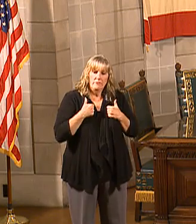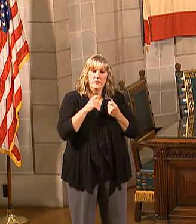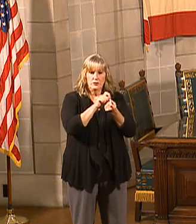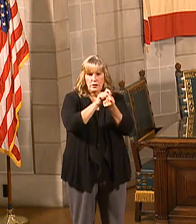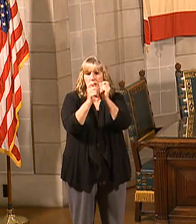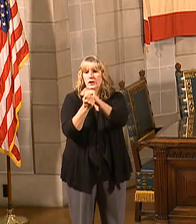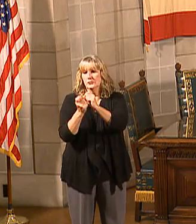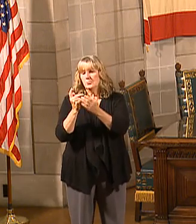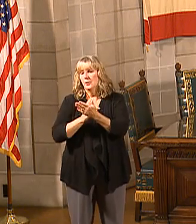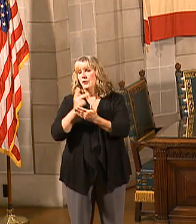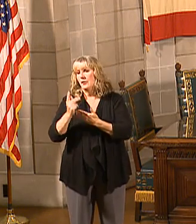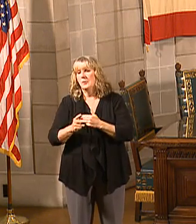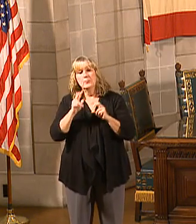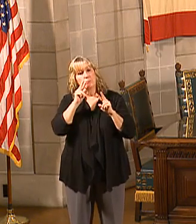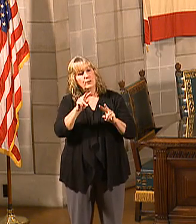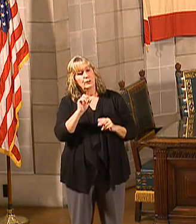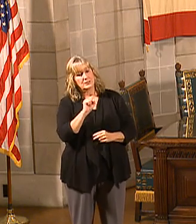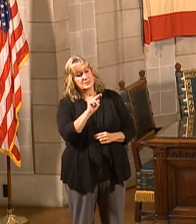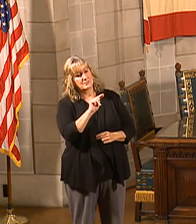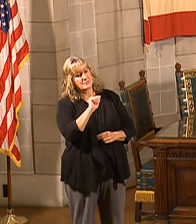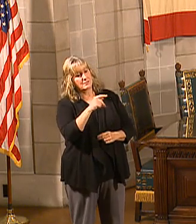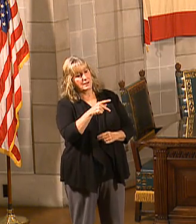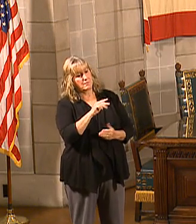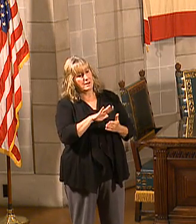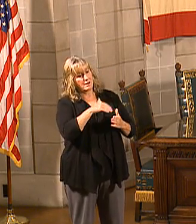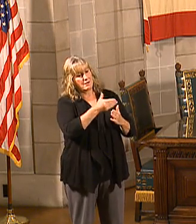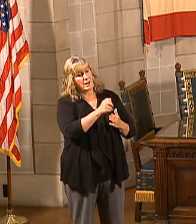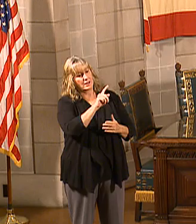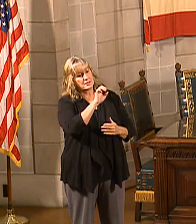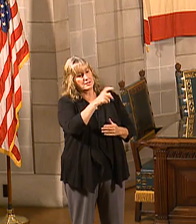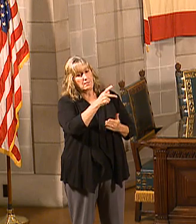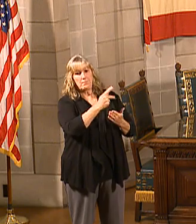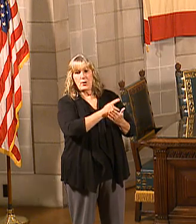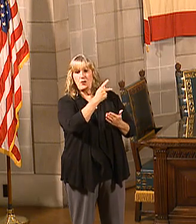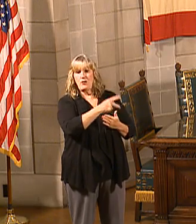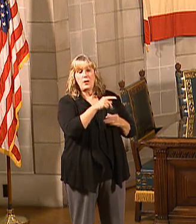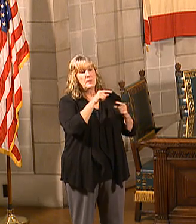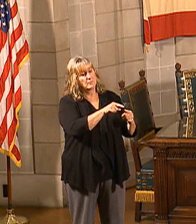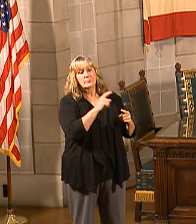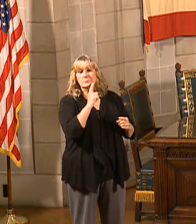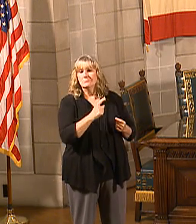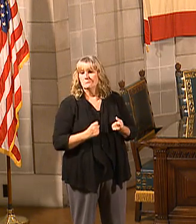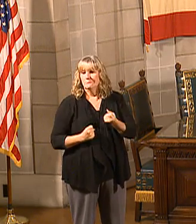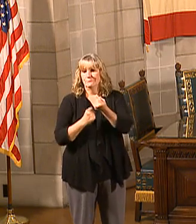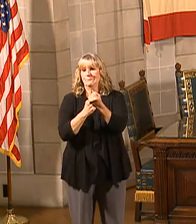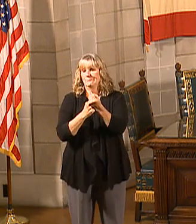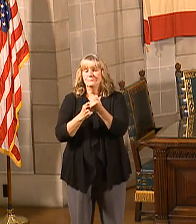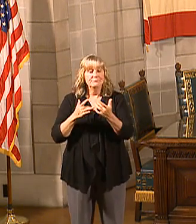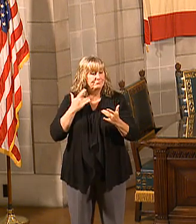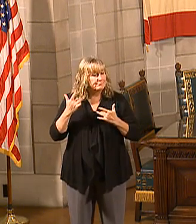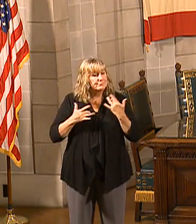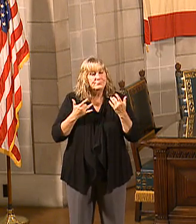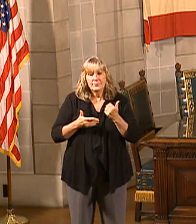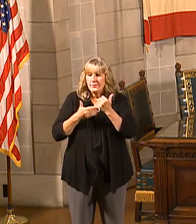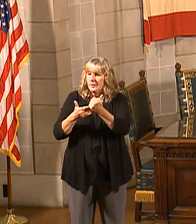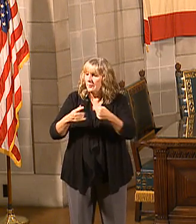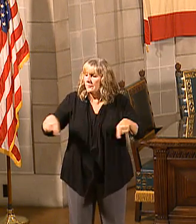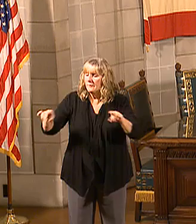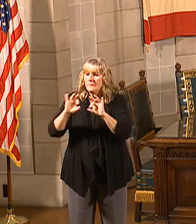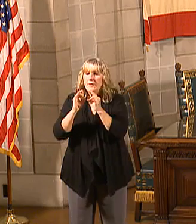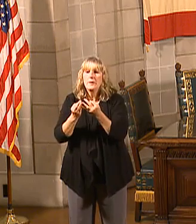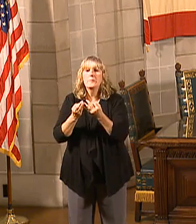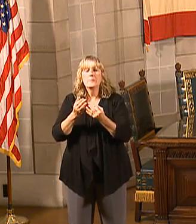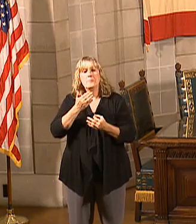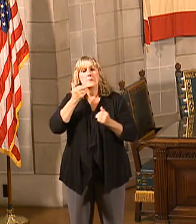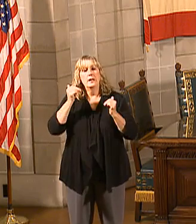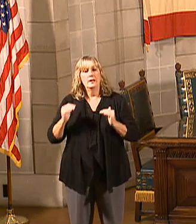program when you look at what our SNAP Next Step has done. So it's something that we're terribly excited about because we've been able to help these families be able to get that